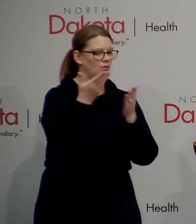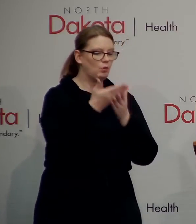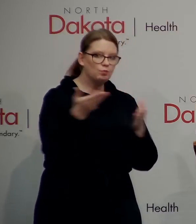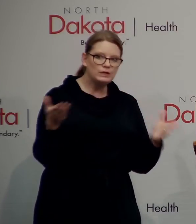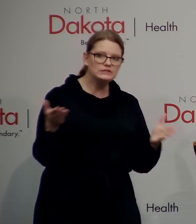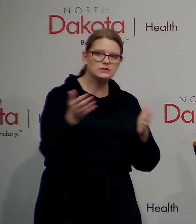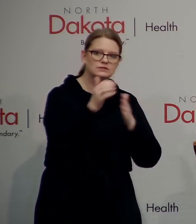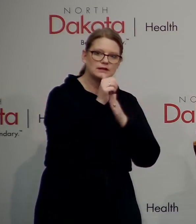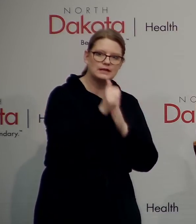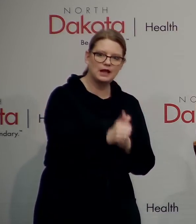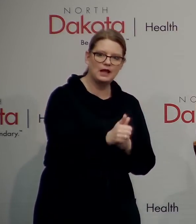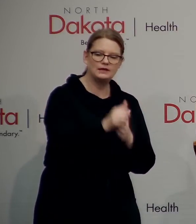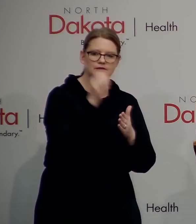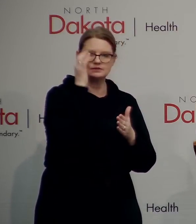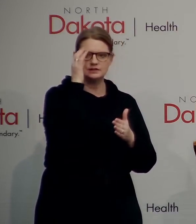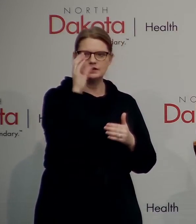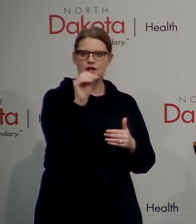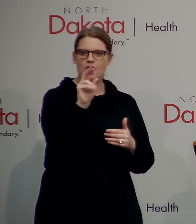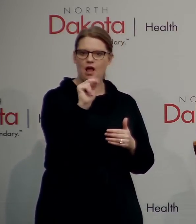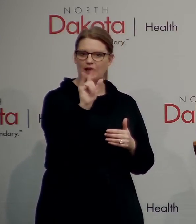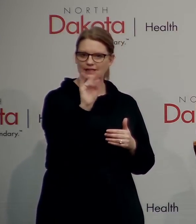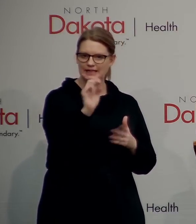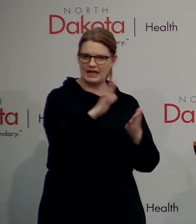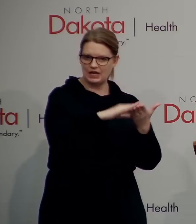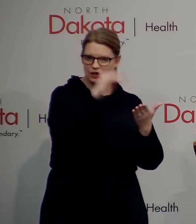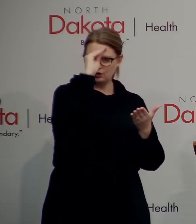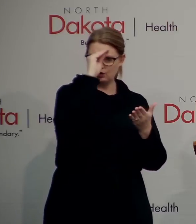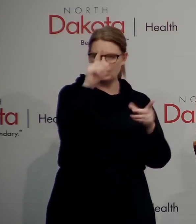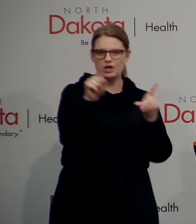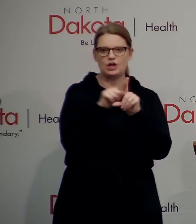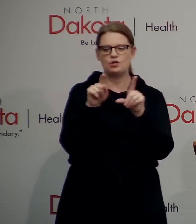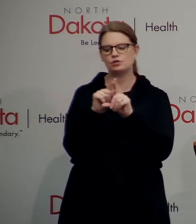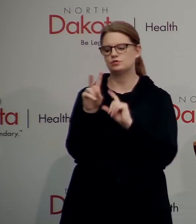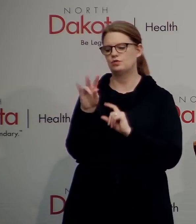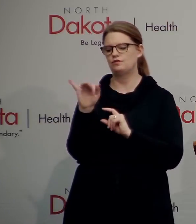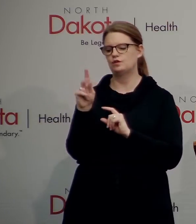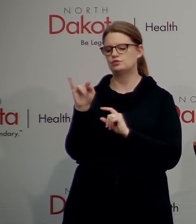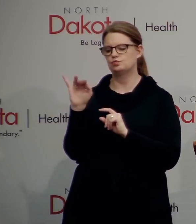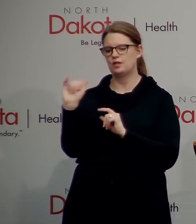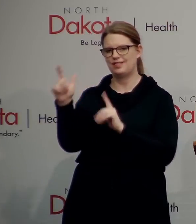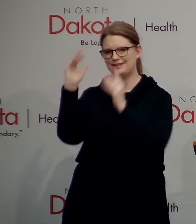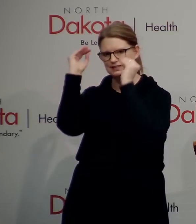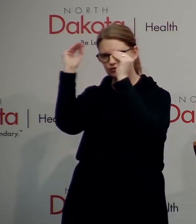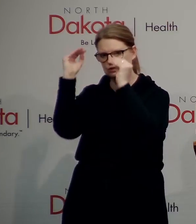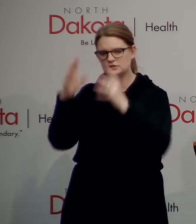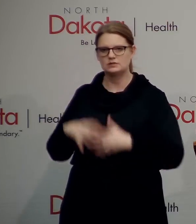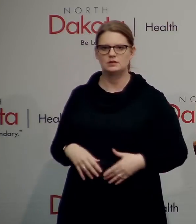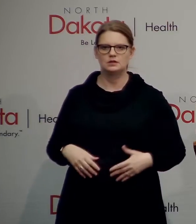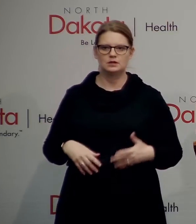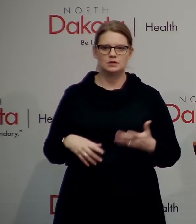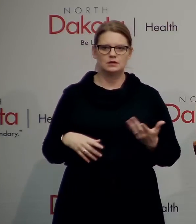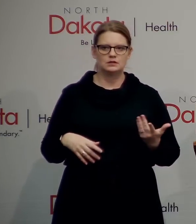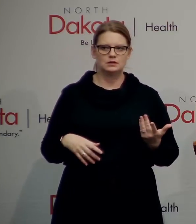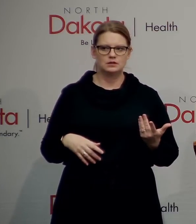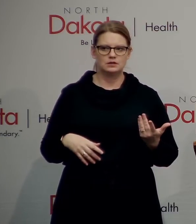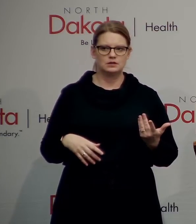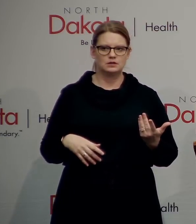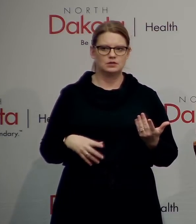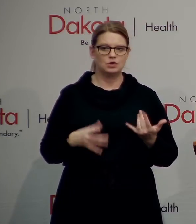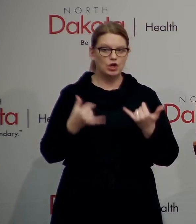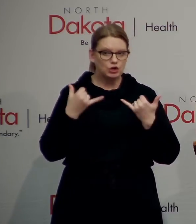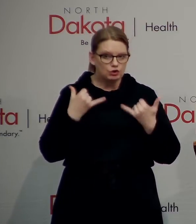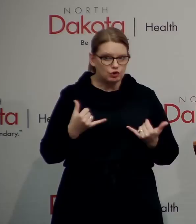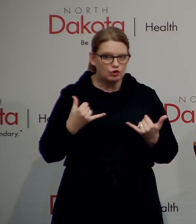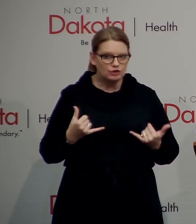and guidance on online learning and virtual instructions. Currently, there